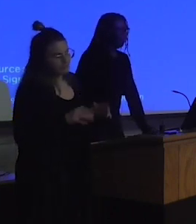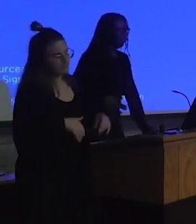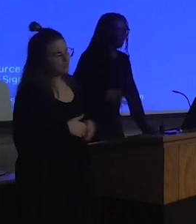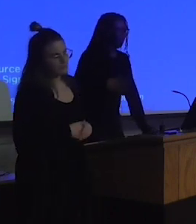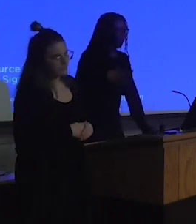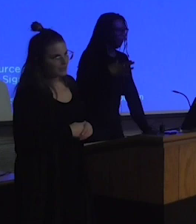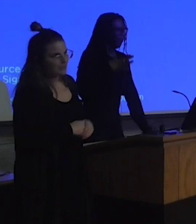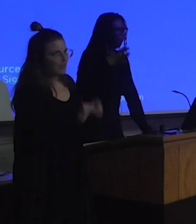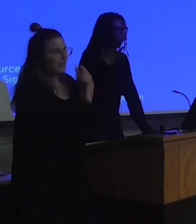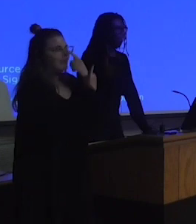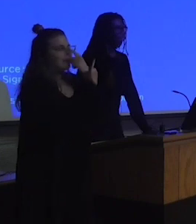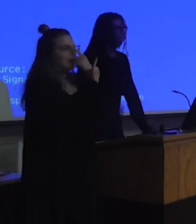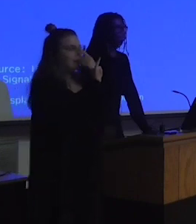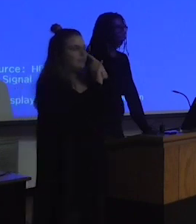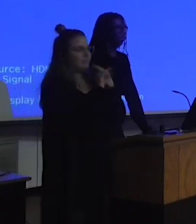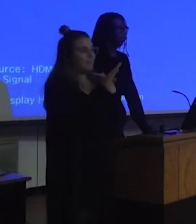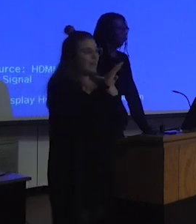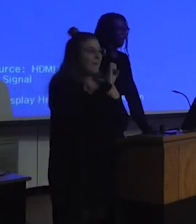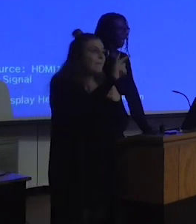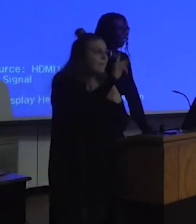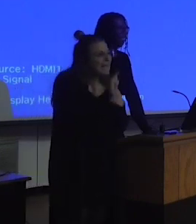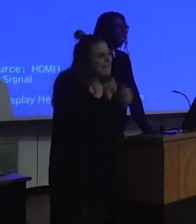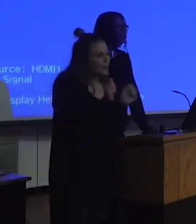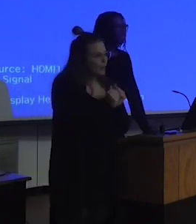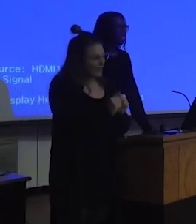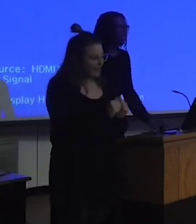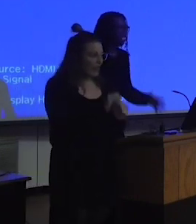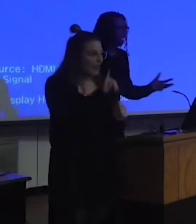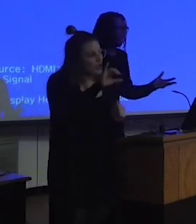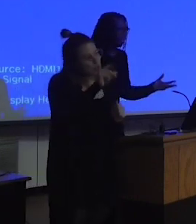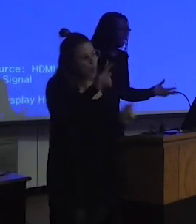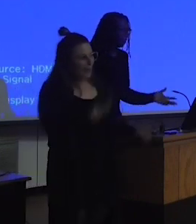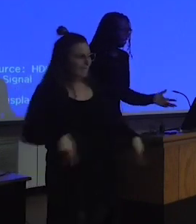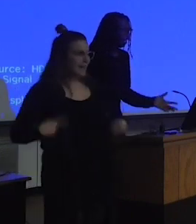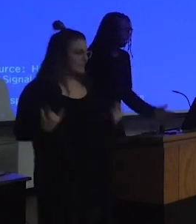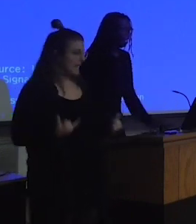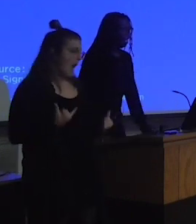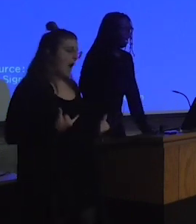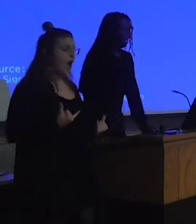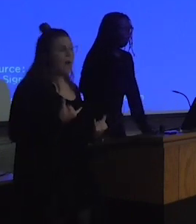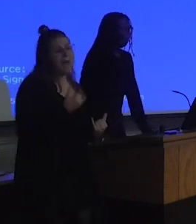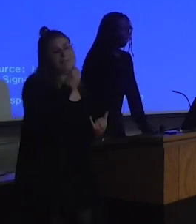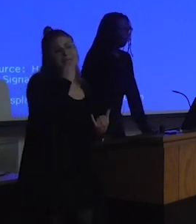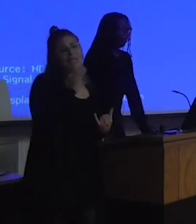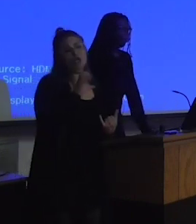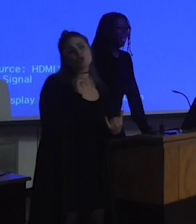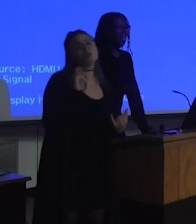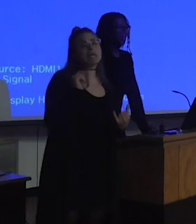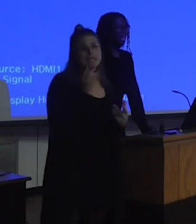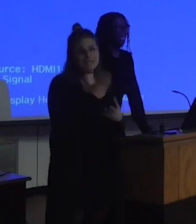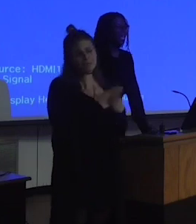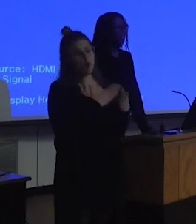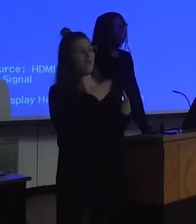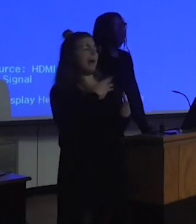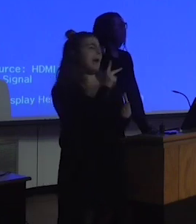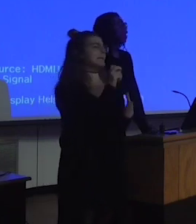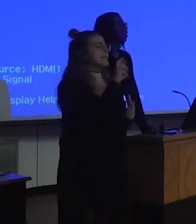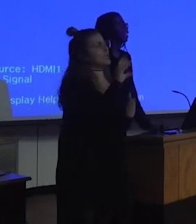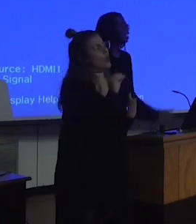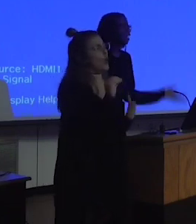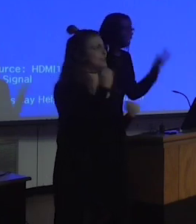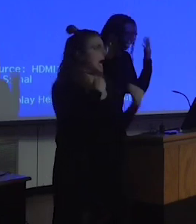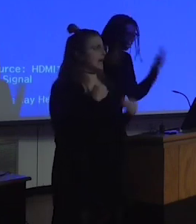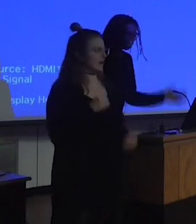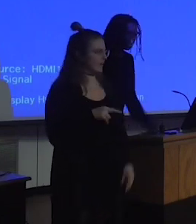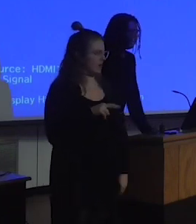and like, I don't know, like, Becky with the yoga pants is now, like, you know, she's now eating crickets as part of her keto diet. And, like, oh,